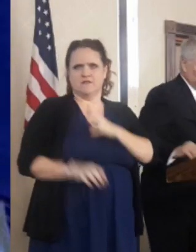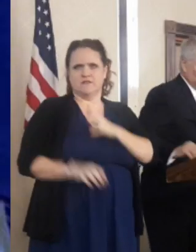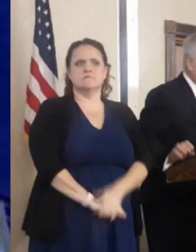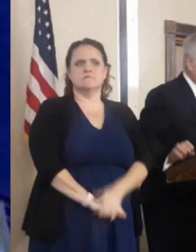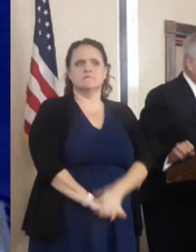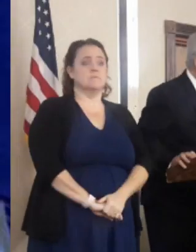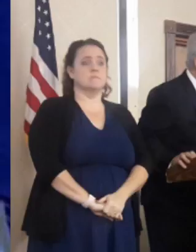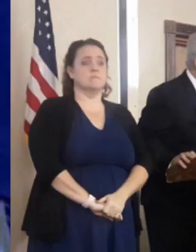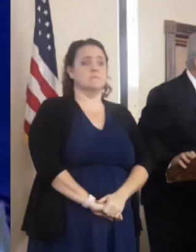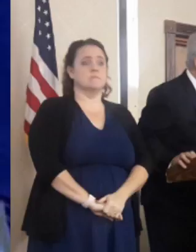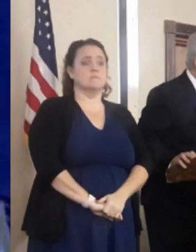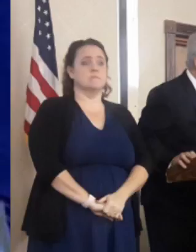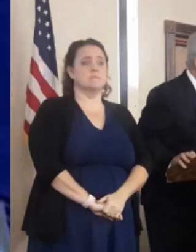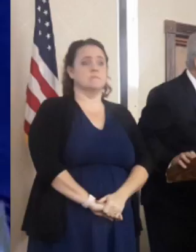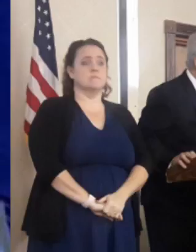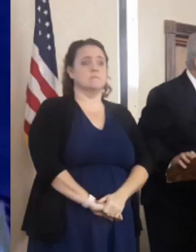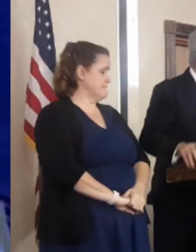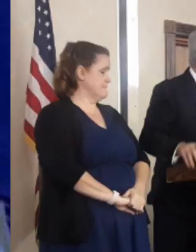Okay, so you're not